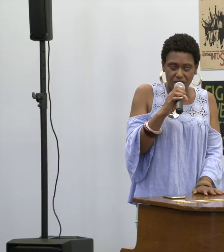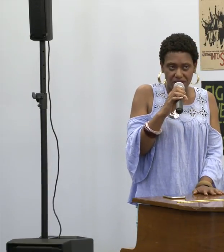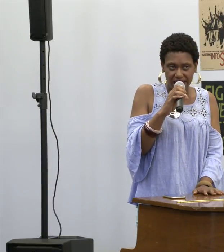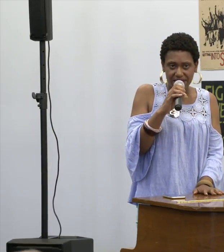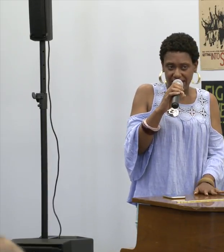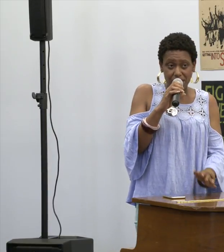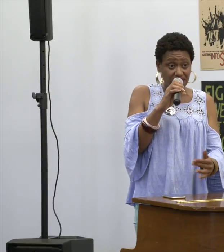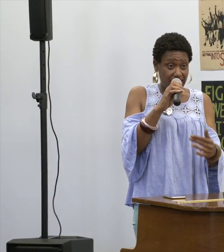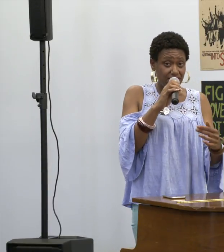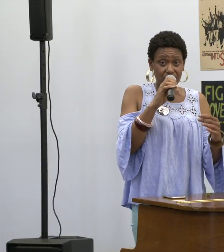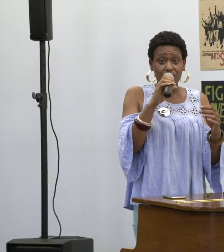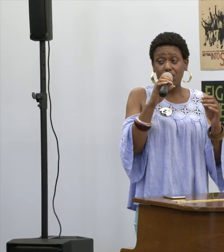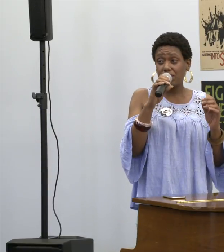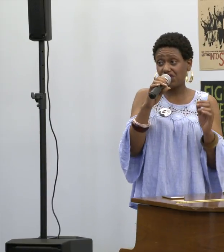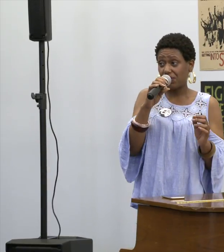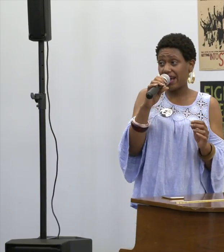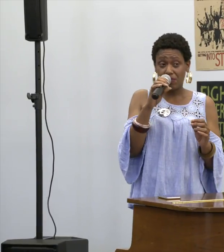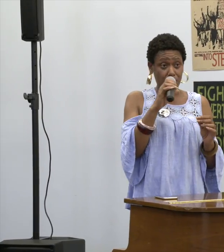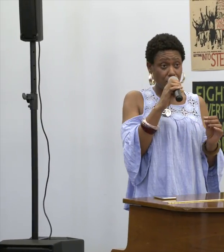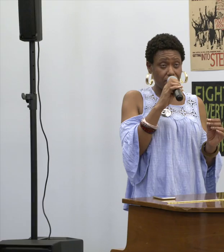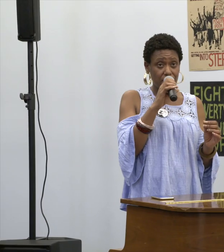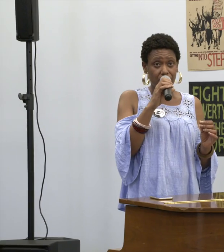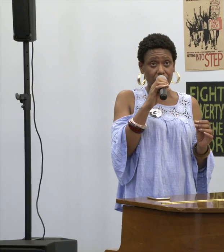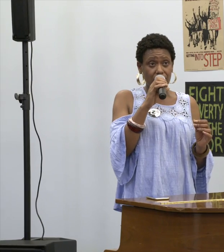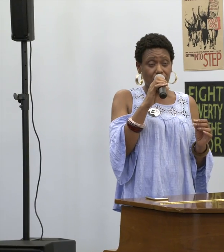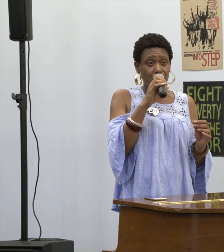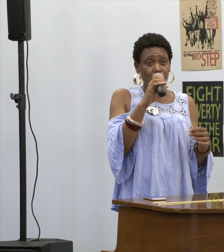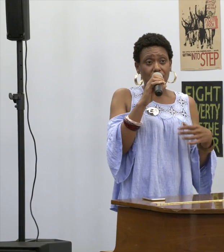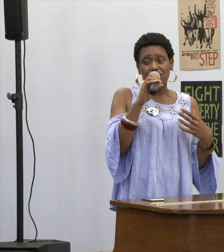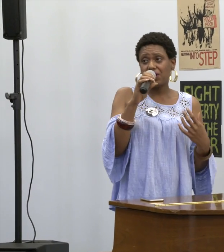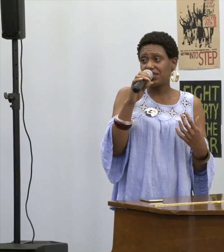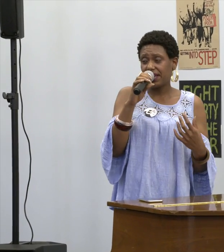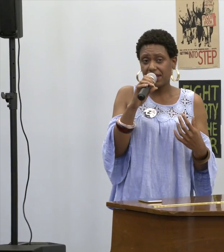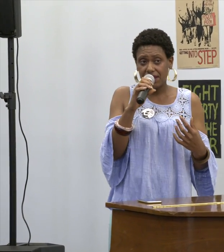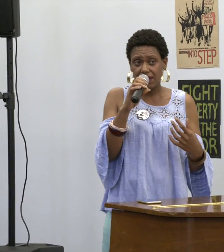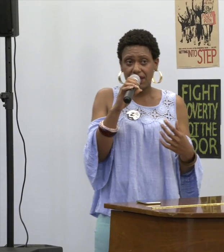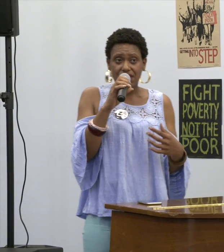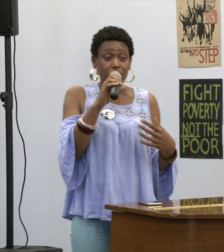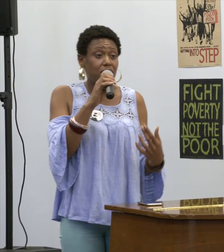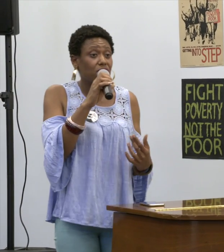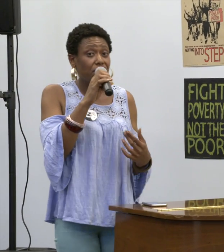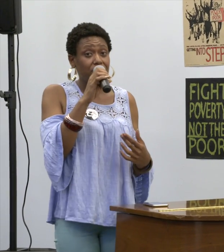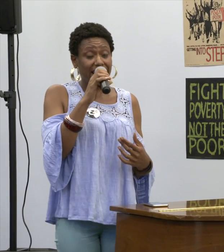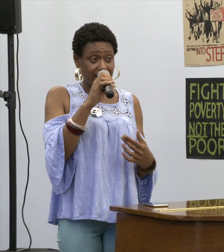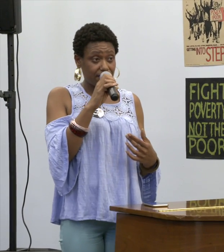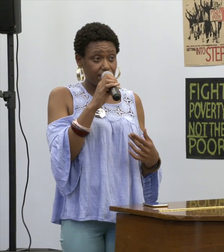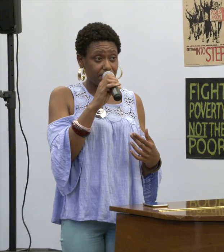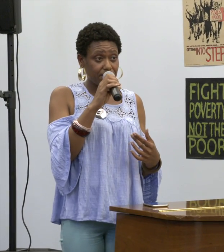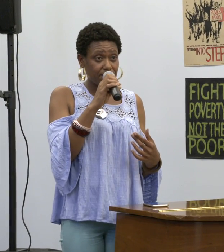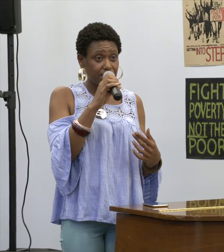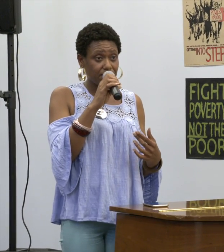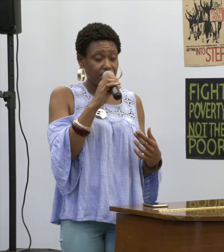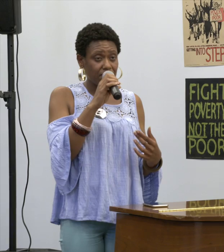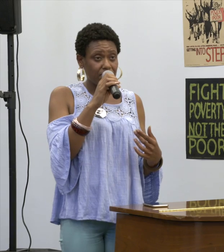The words we're saying today, besides, we shall not be moved. We're also think the people are united.